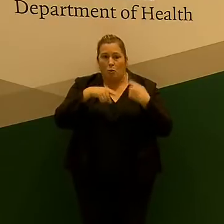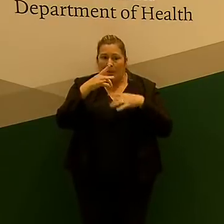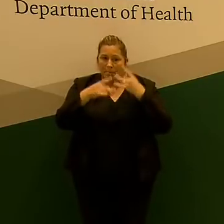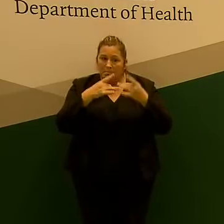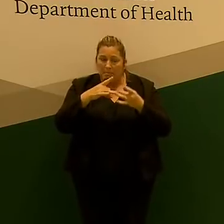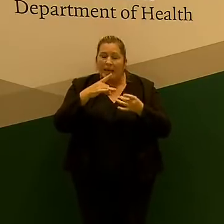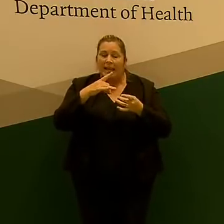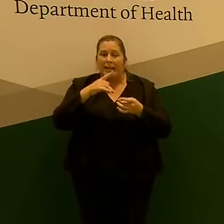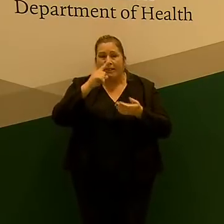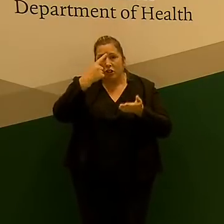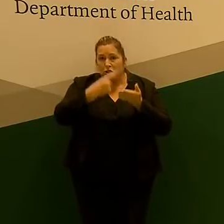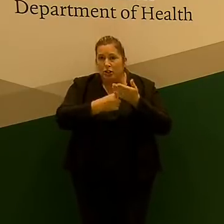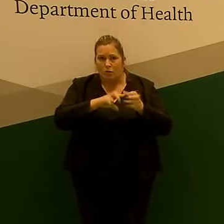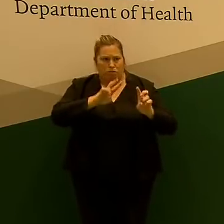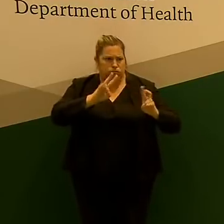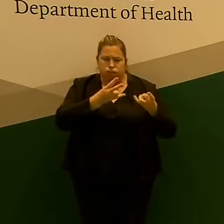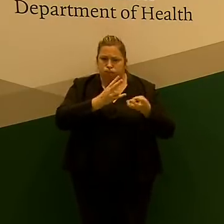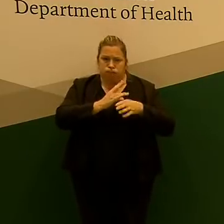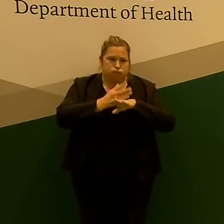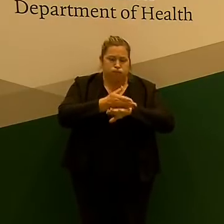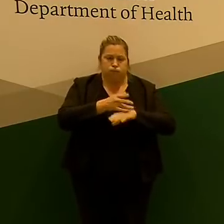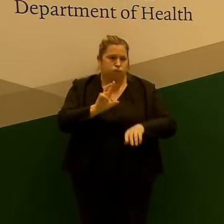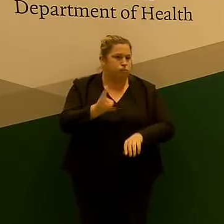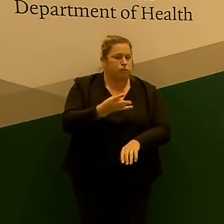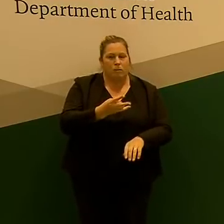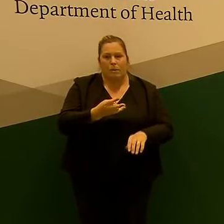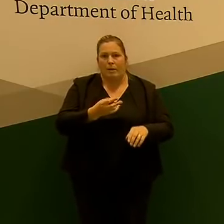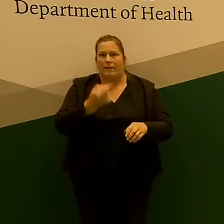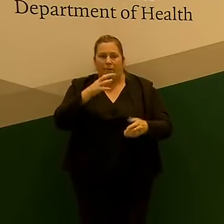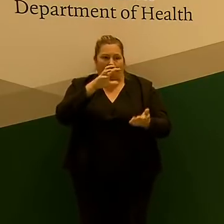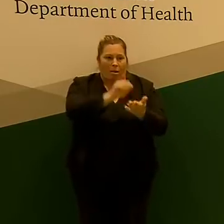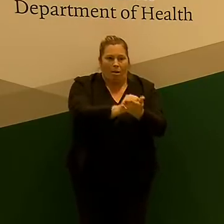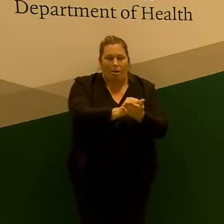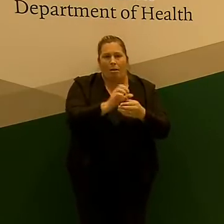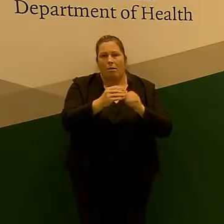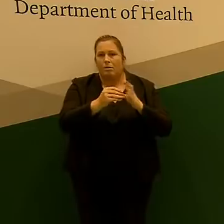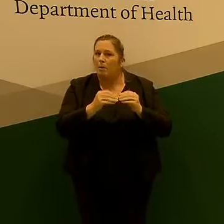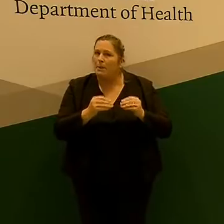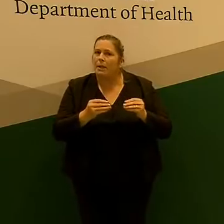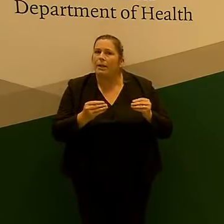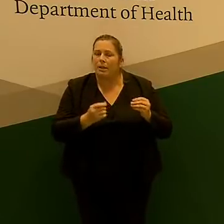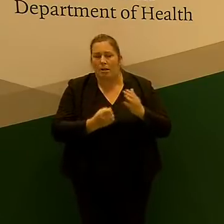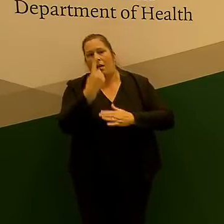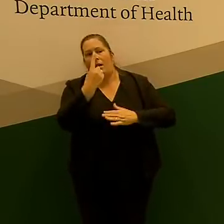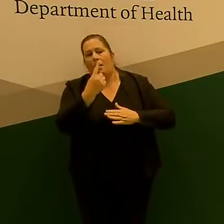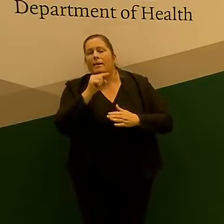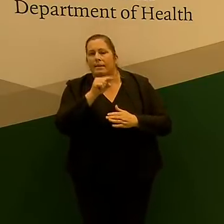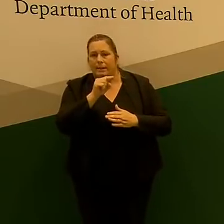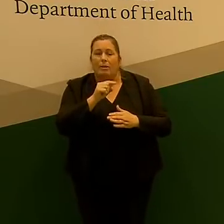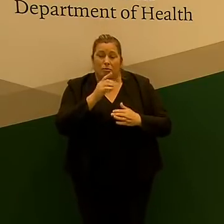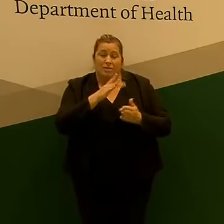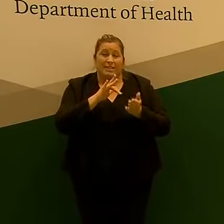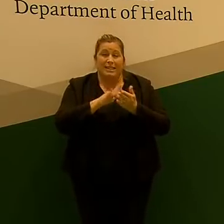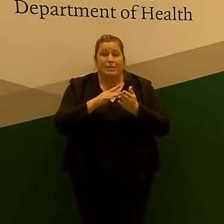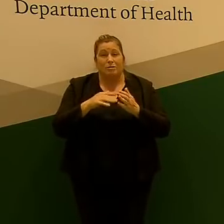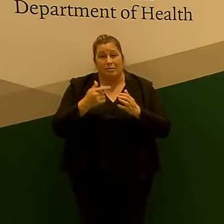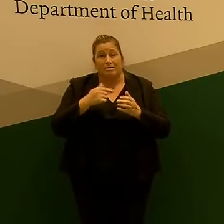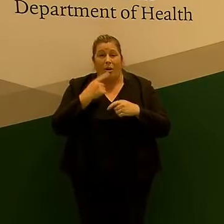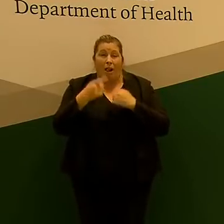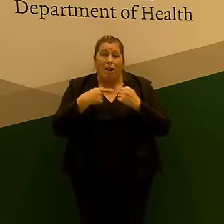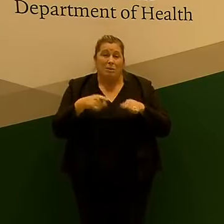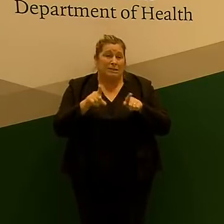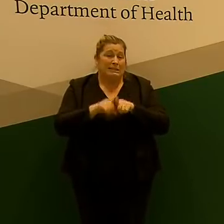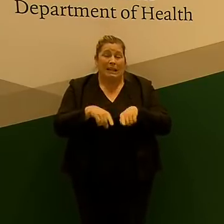robustly, rapidly, decisively, when and if they need to be made. And that was the centre point for the meeting today. Of